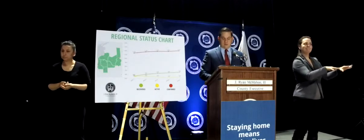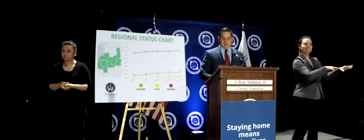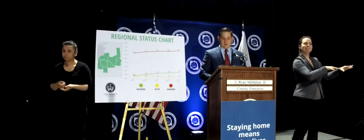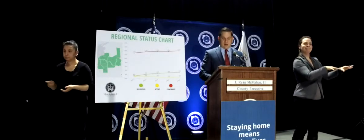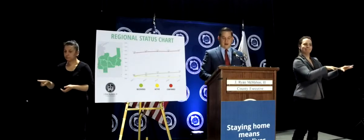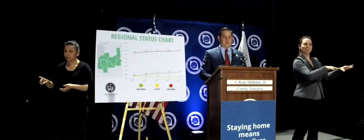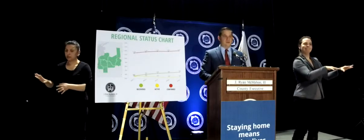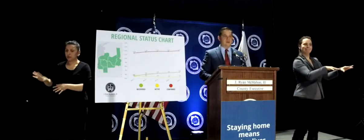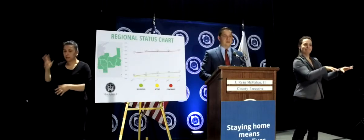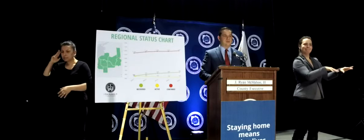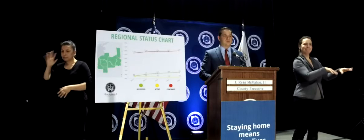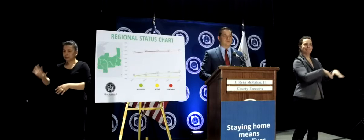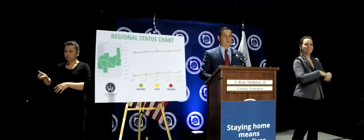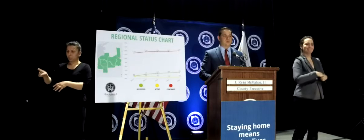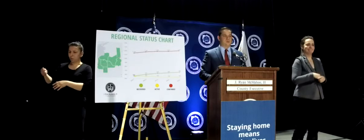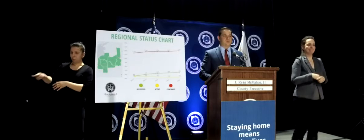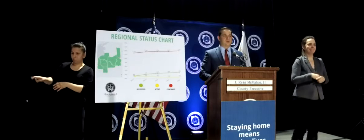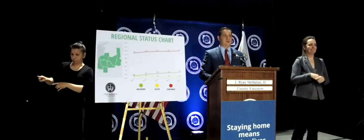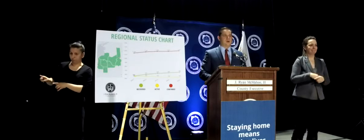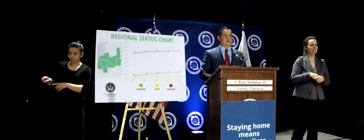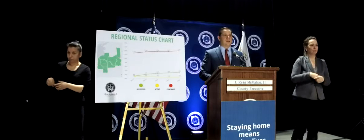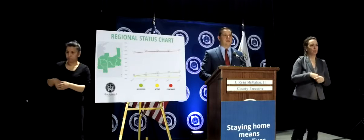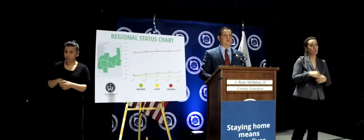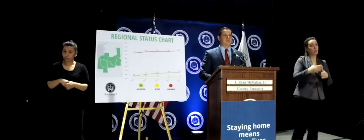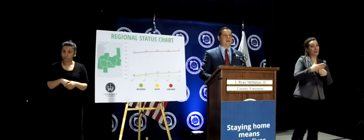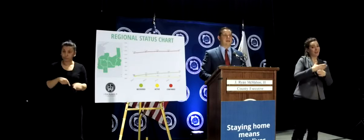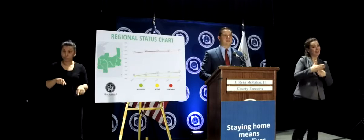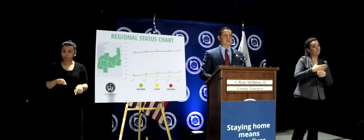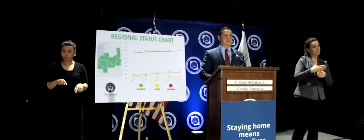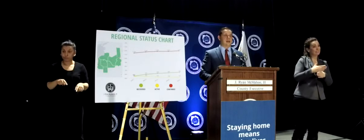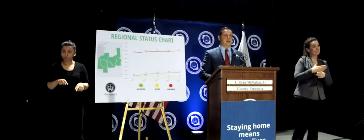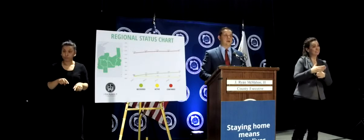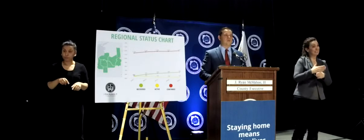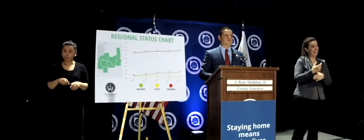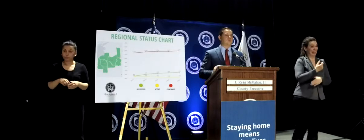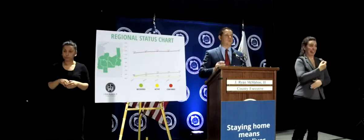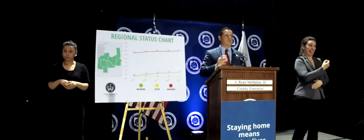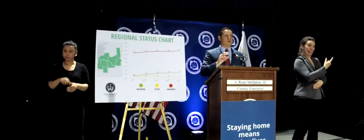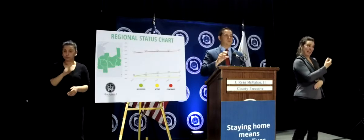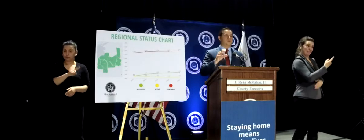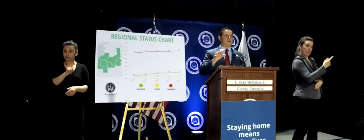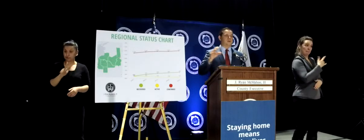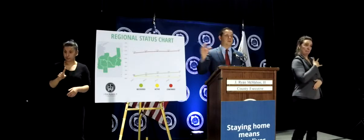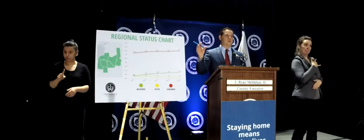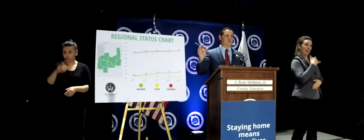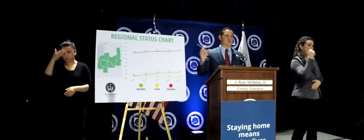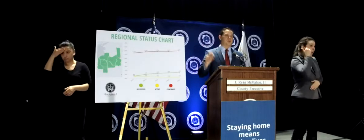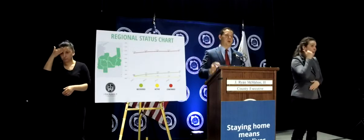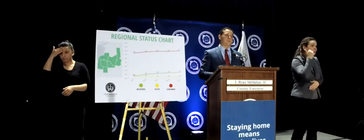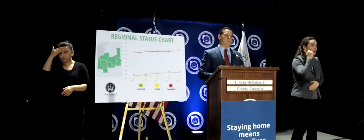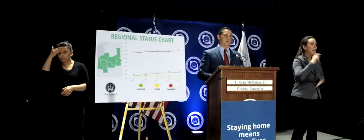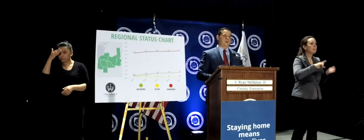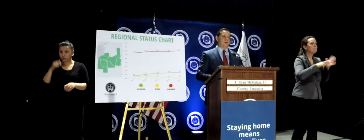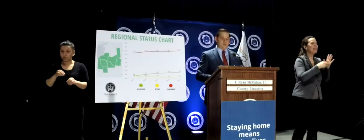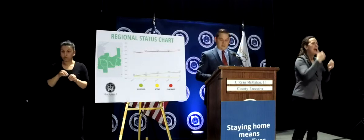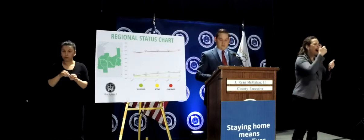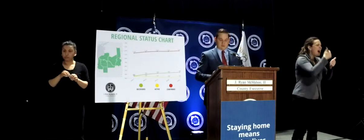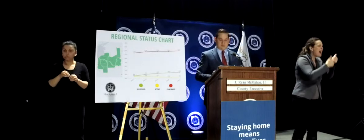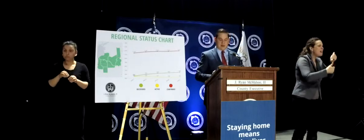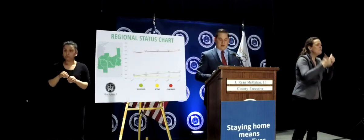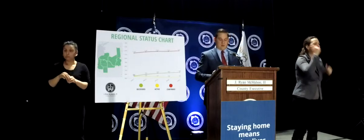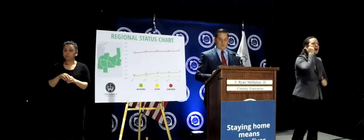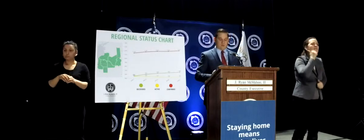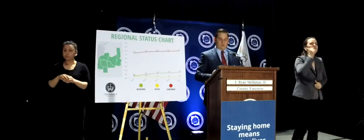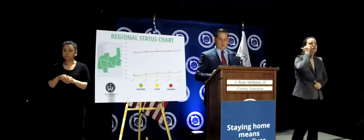have, on average, 11 so far this week, 11 cases a day of what is reflective of community spread.